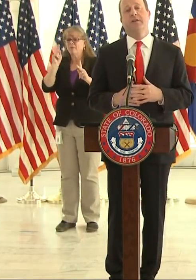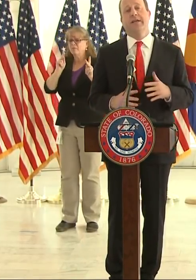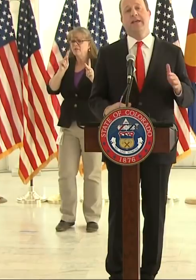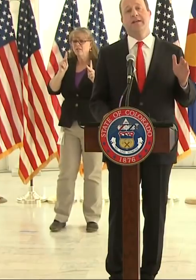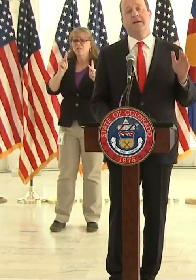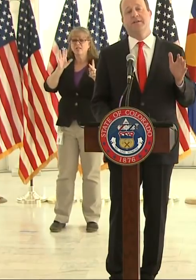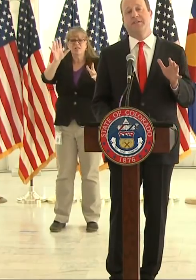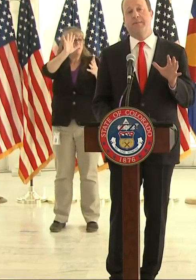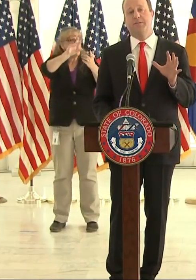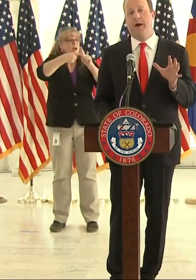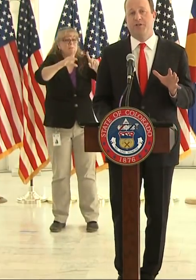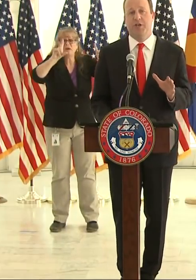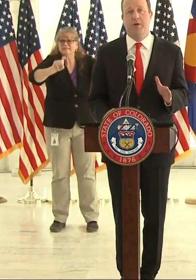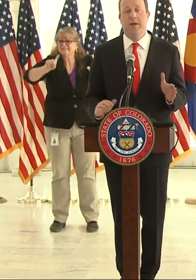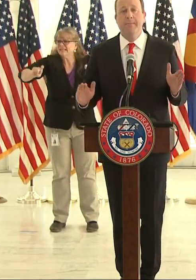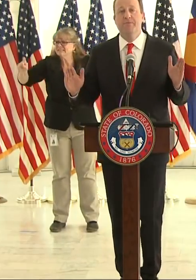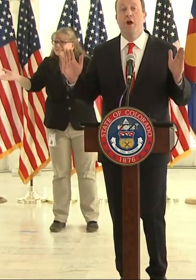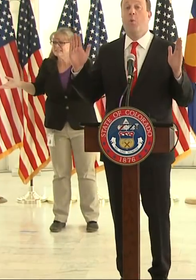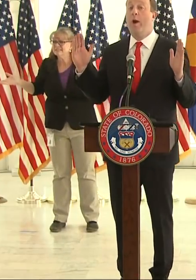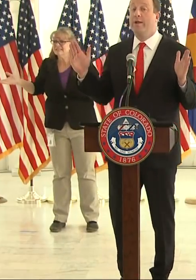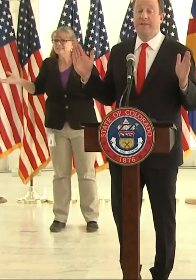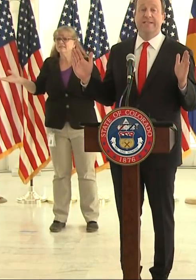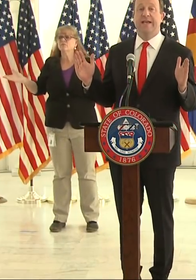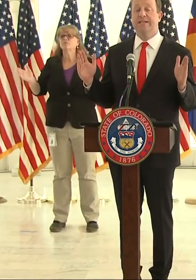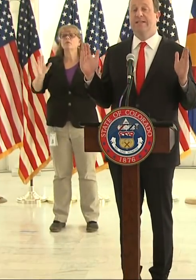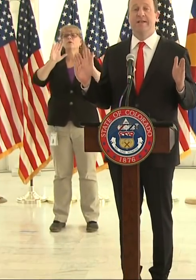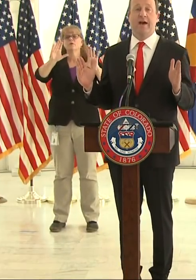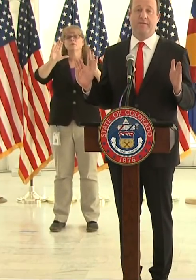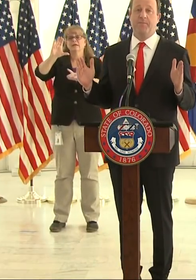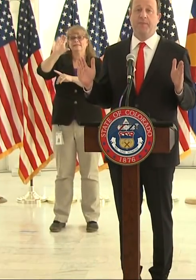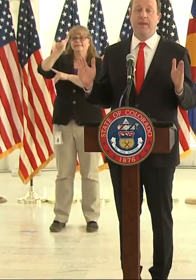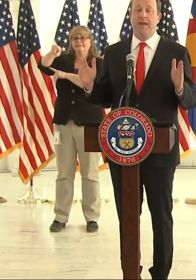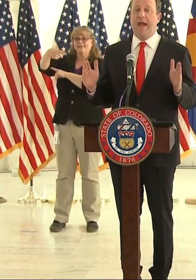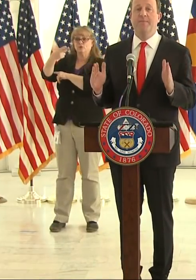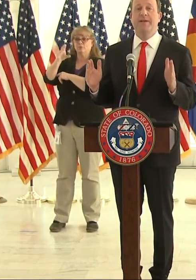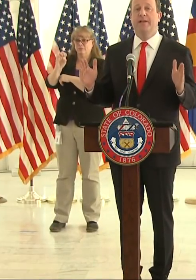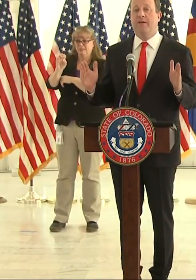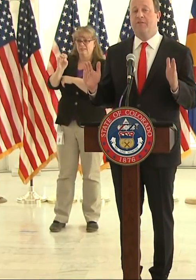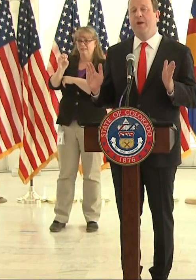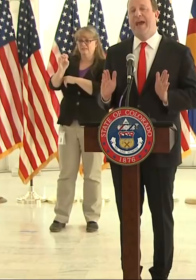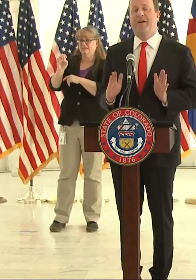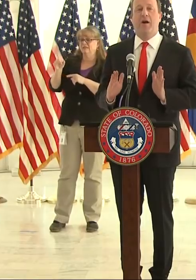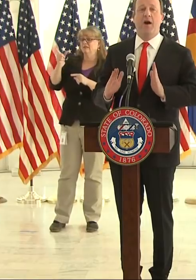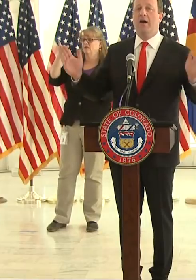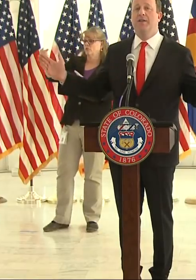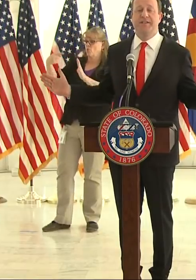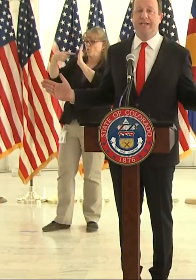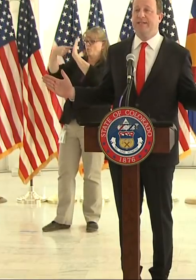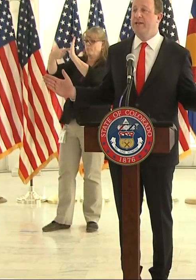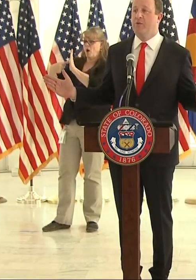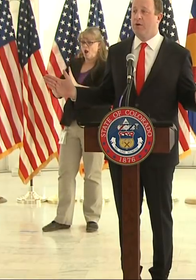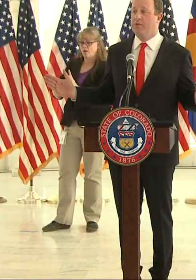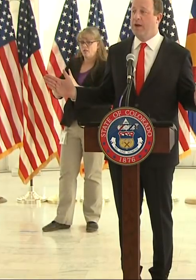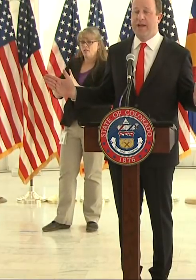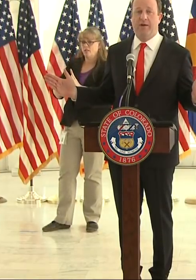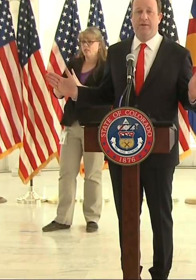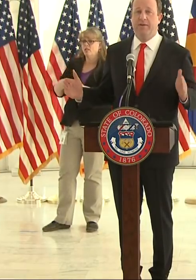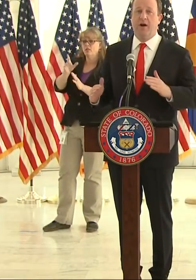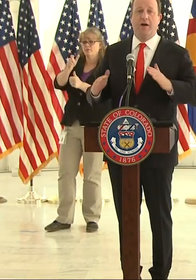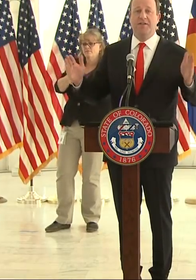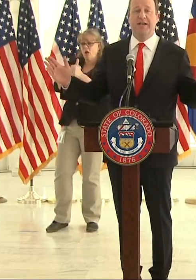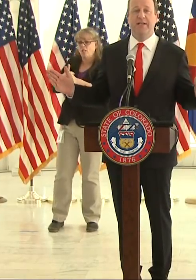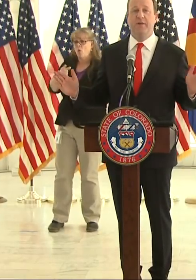Dr. Herlihy and Dr. Samet's model showed, no one of these things is enough. And to be clear, if we had all the testing in the world right